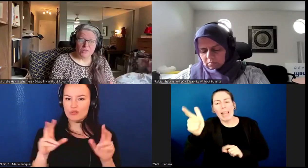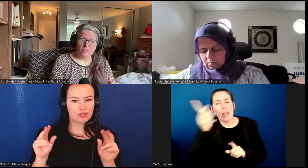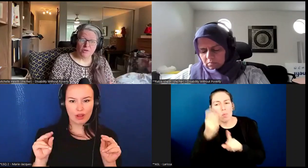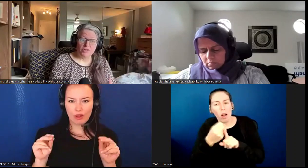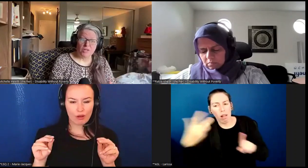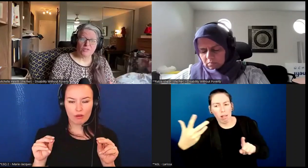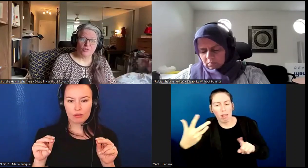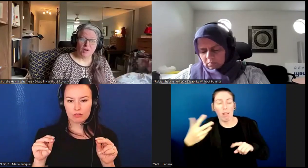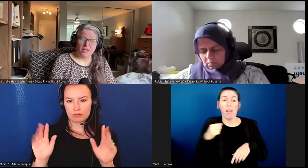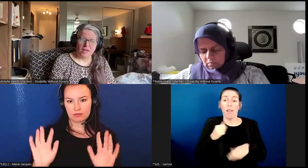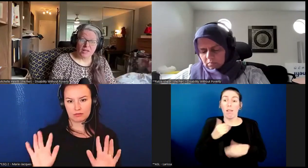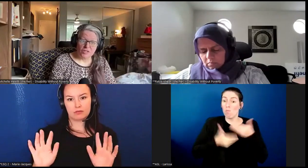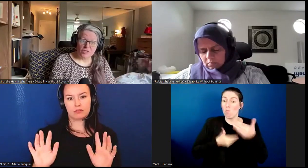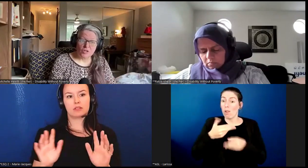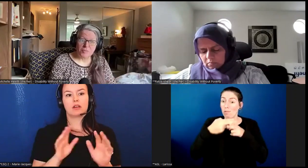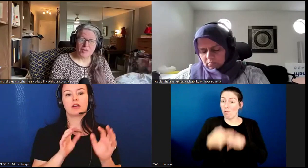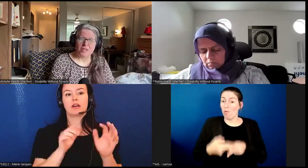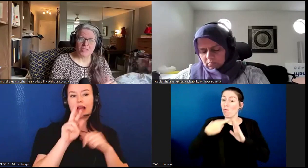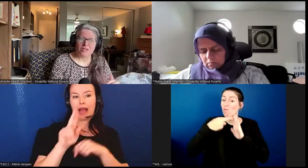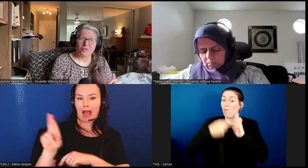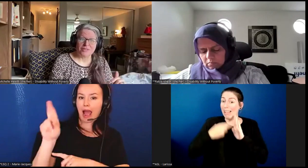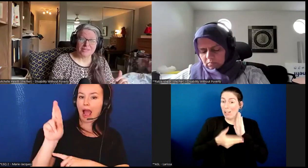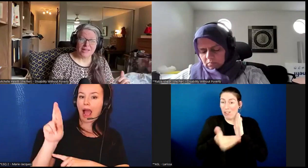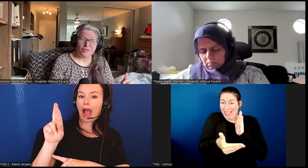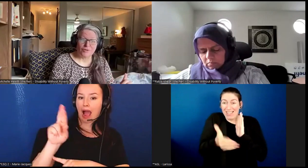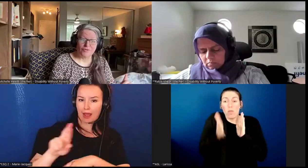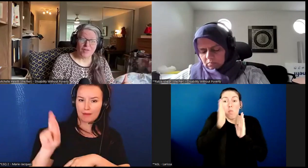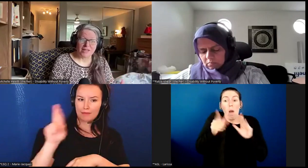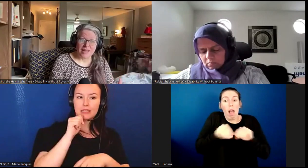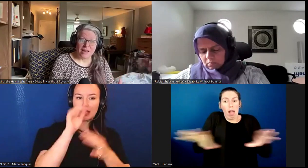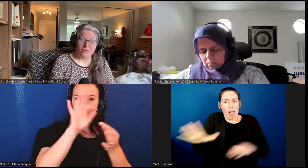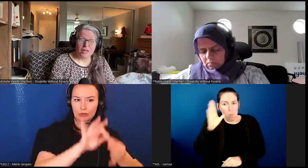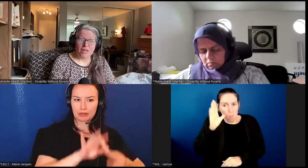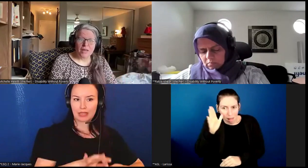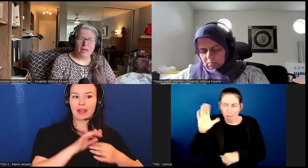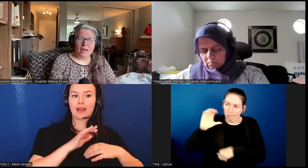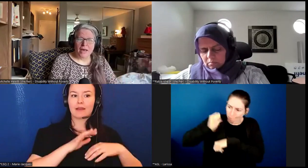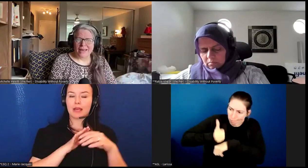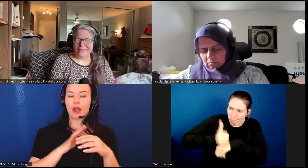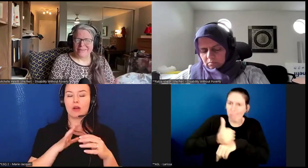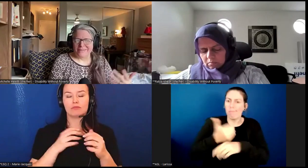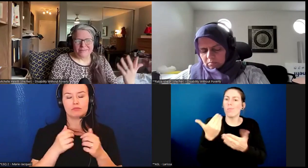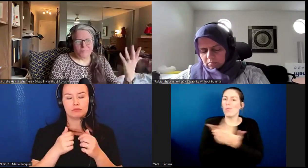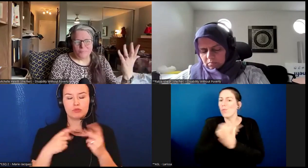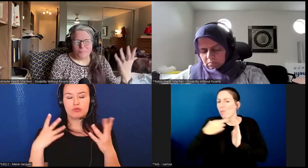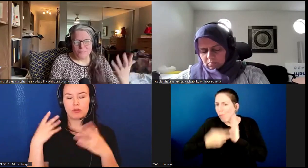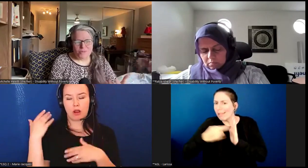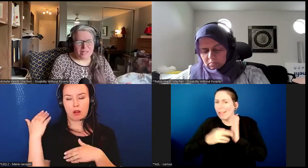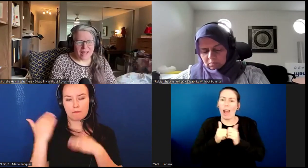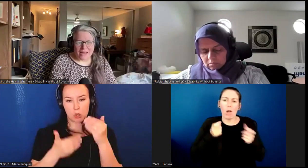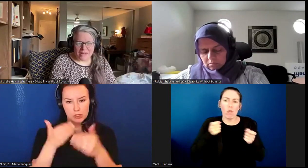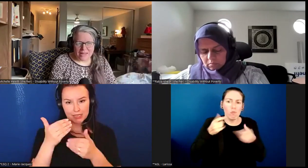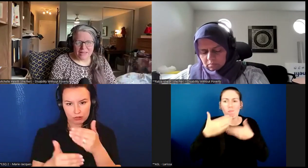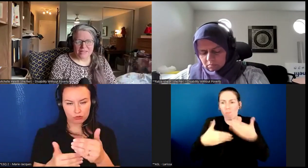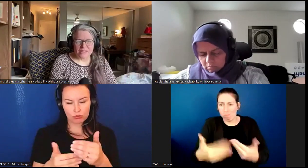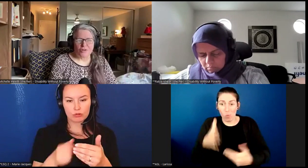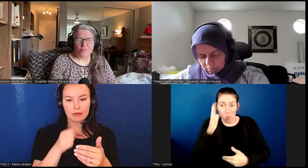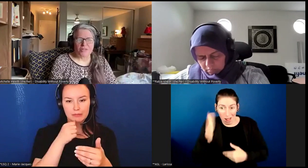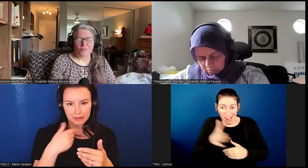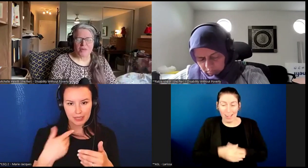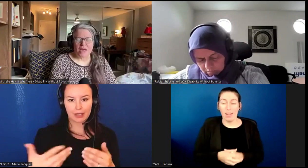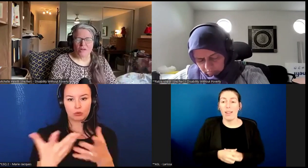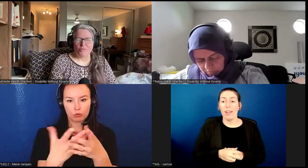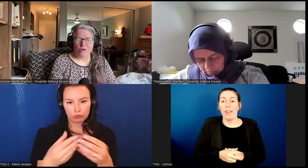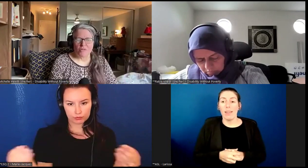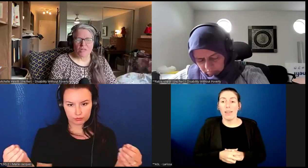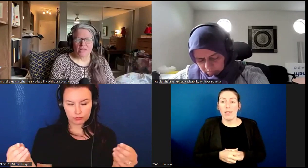there is a process called regulations coming that is going to set all of that out. And most likely it's going to be